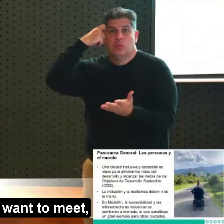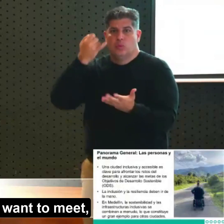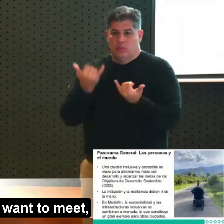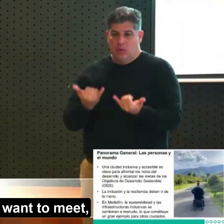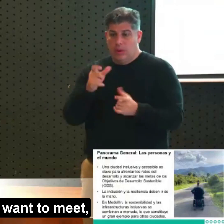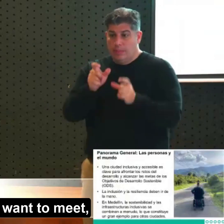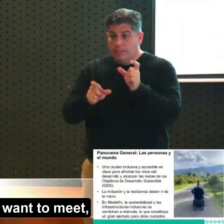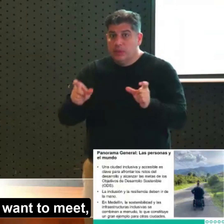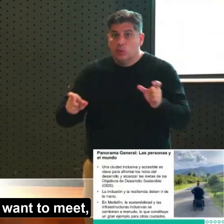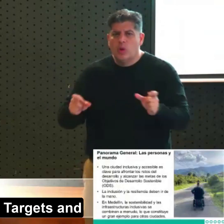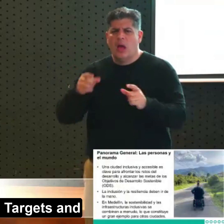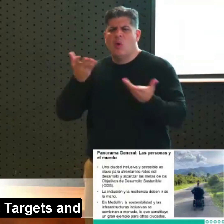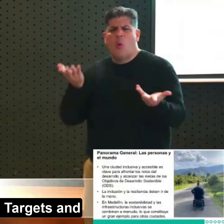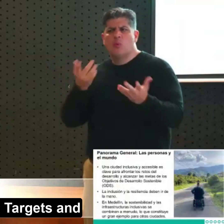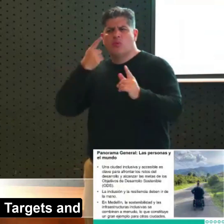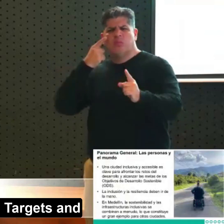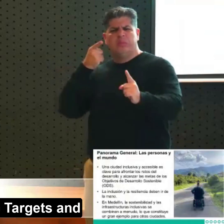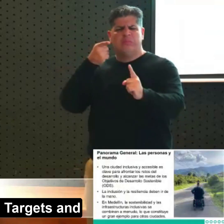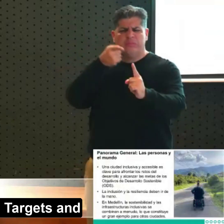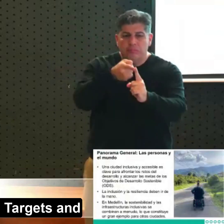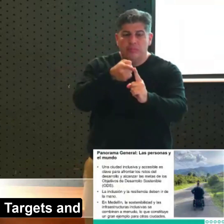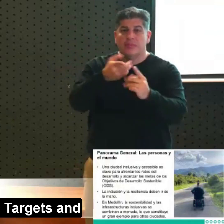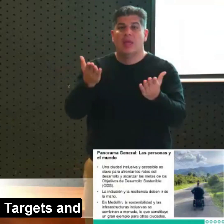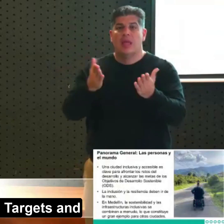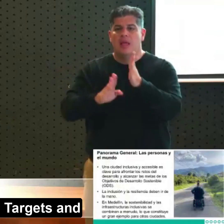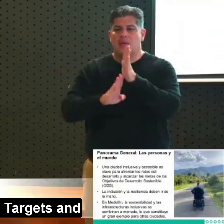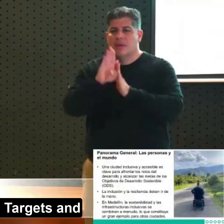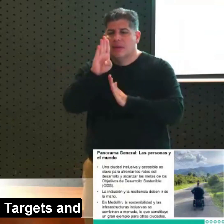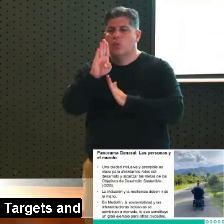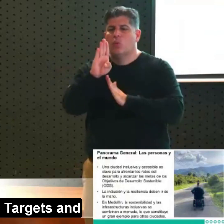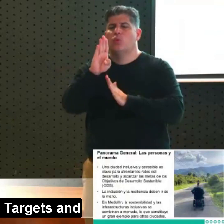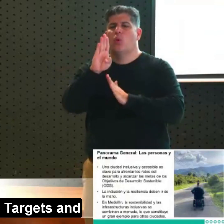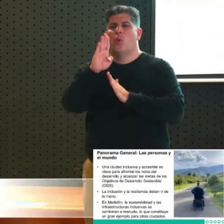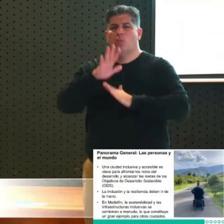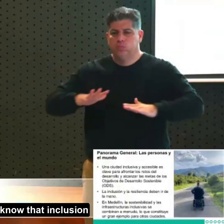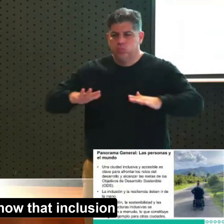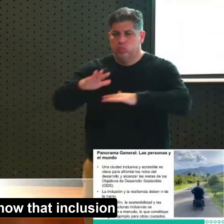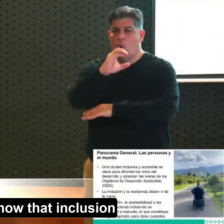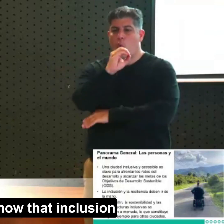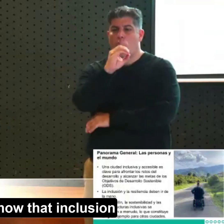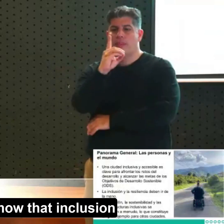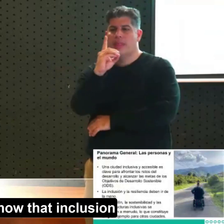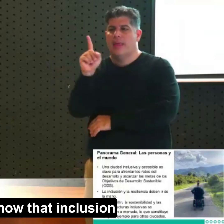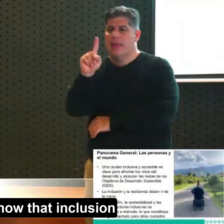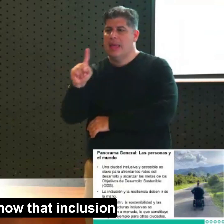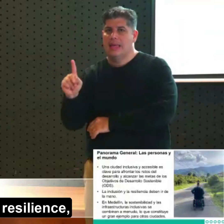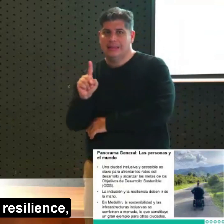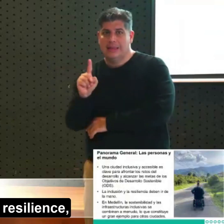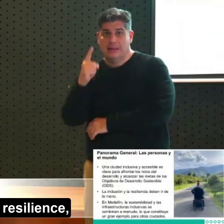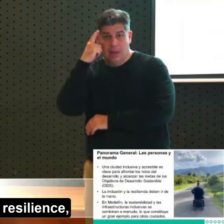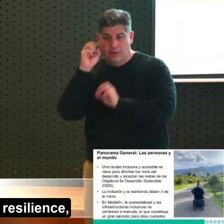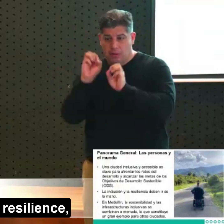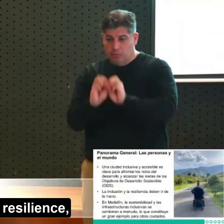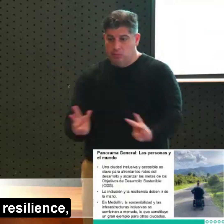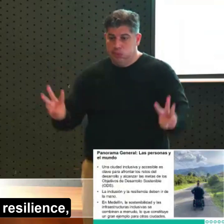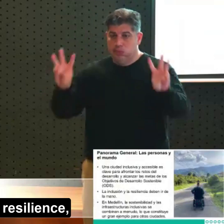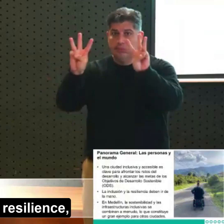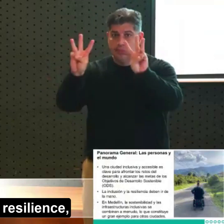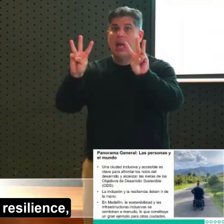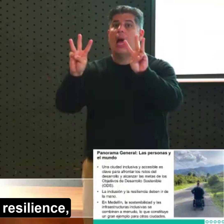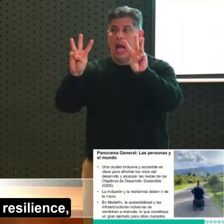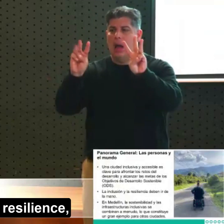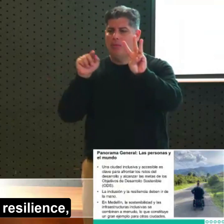to meet SDG targets. And we also know that inclusion